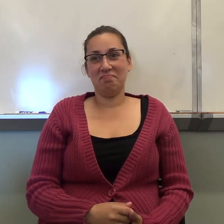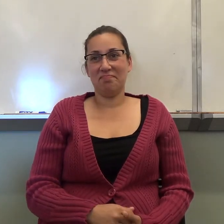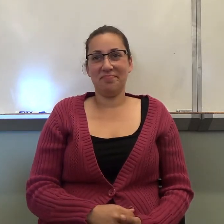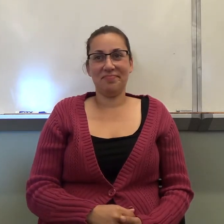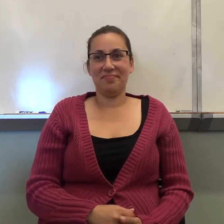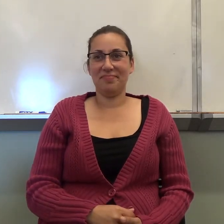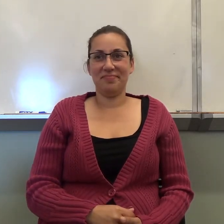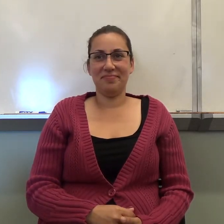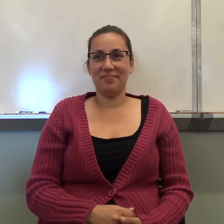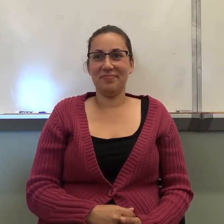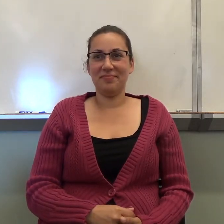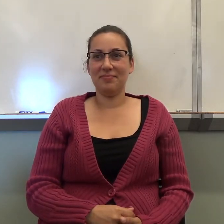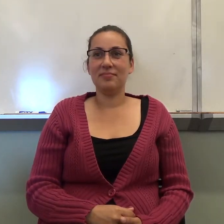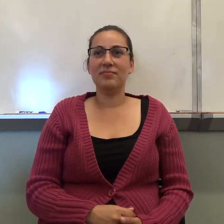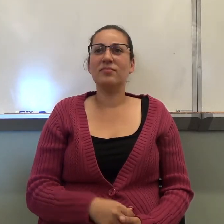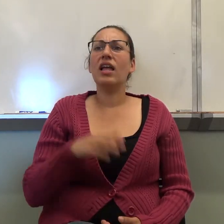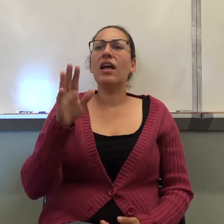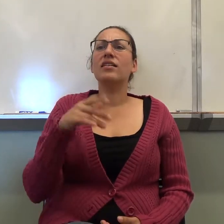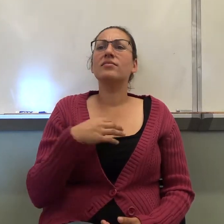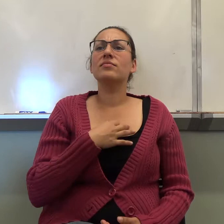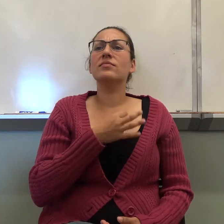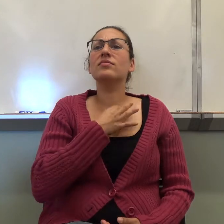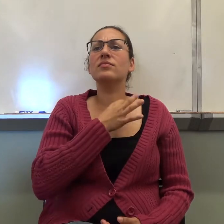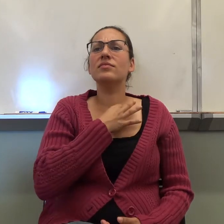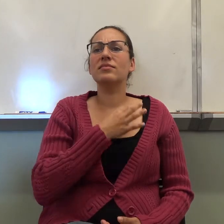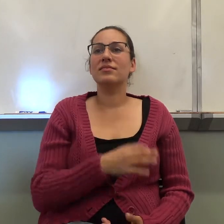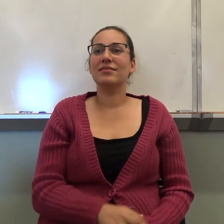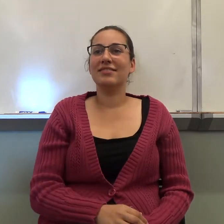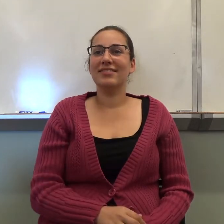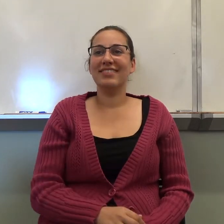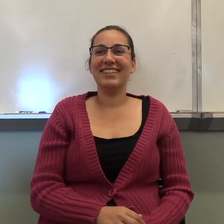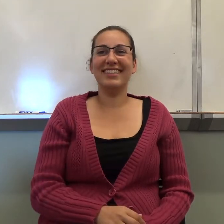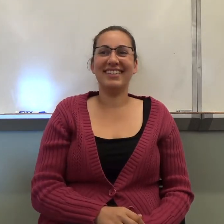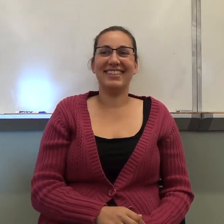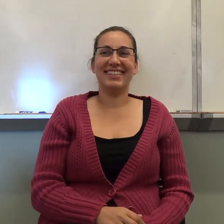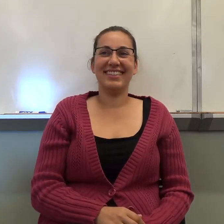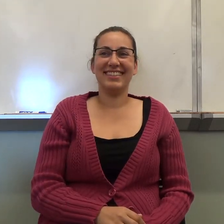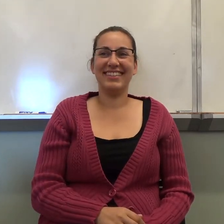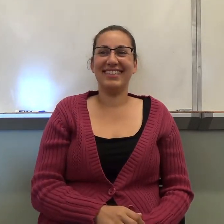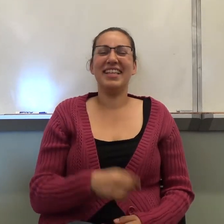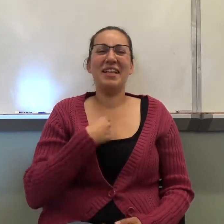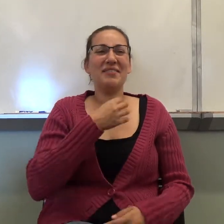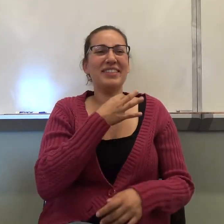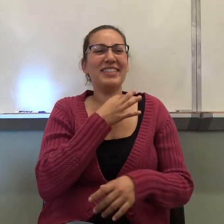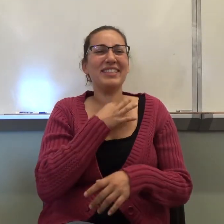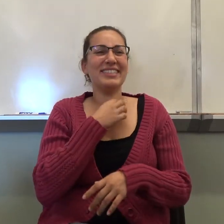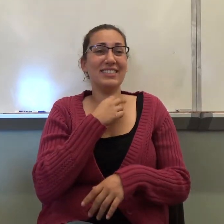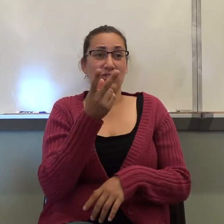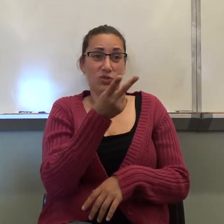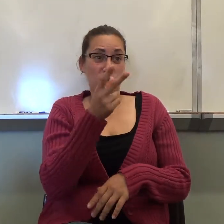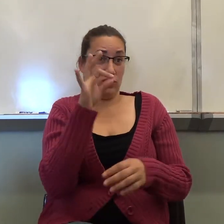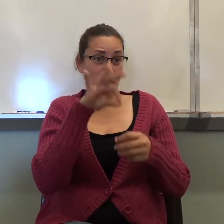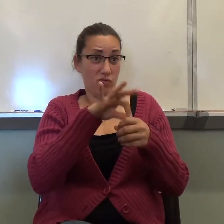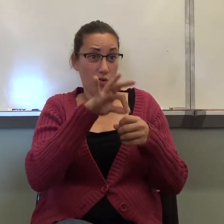Okay. Then I'll offer something completely different. It's my pipe. Right.